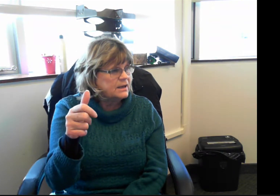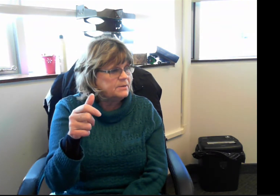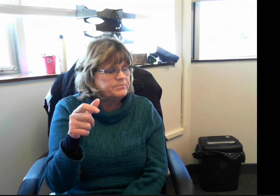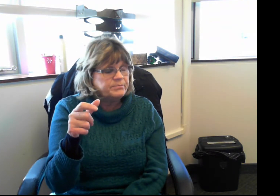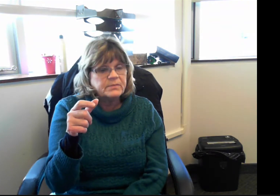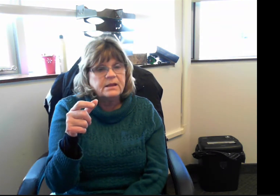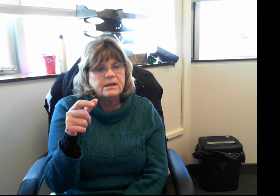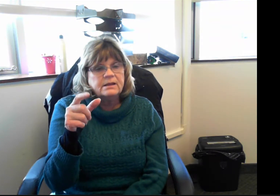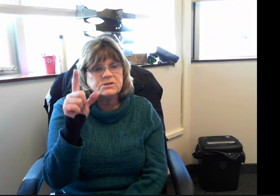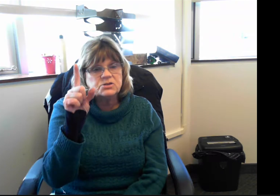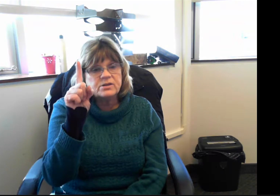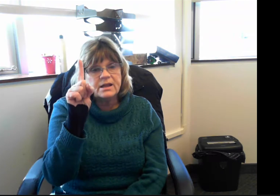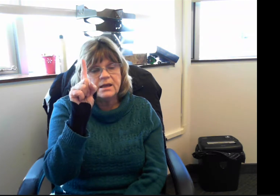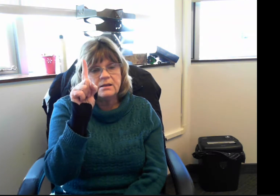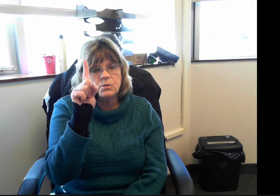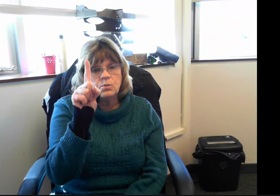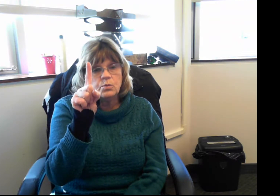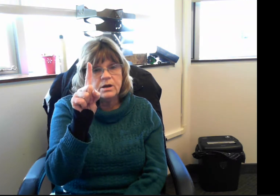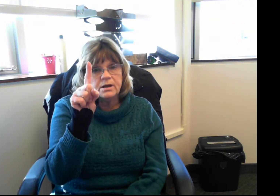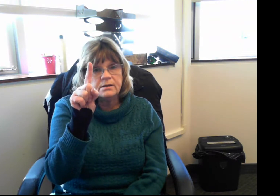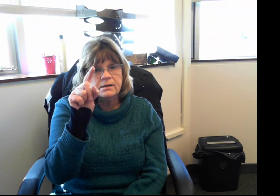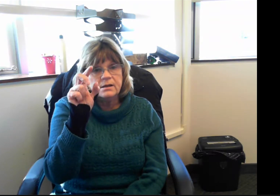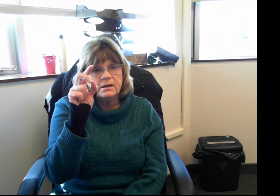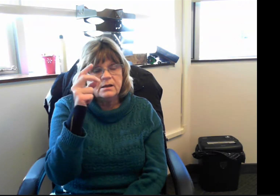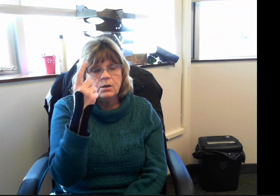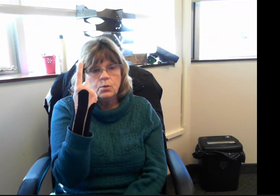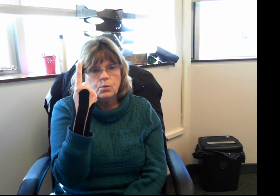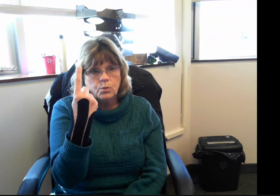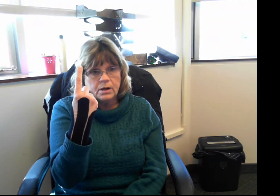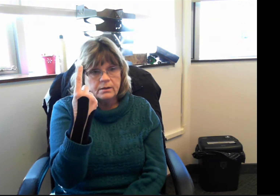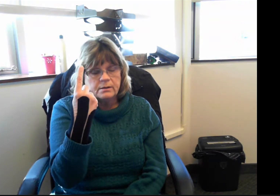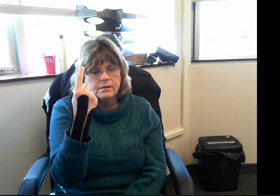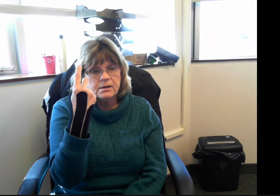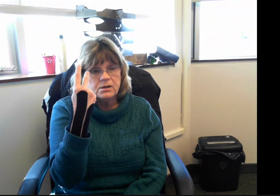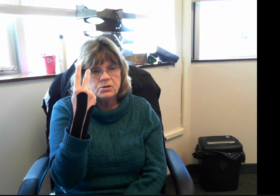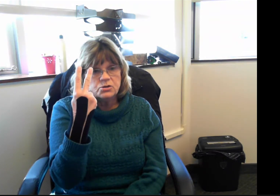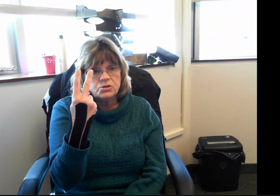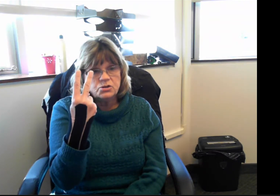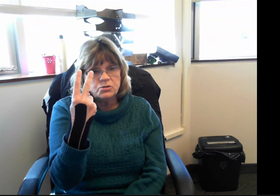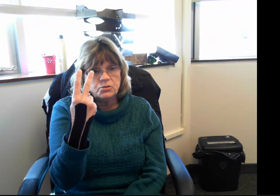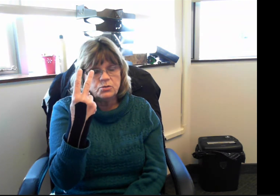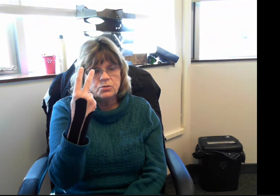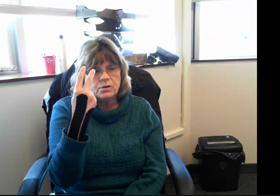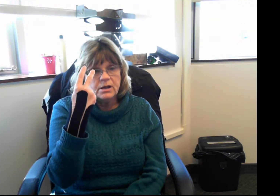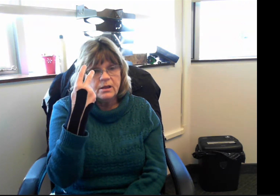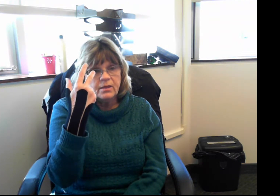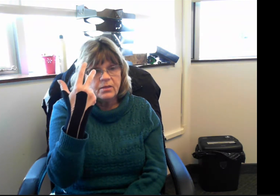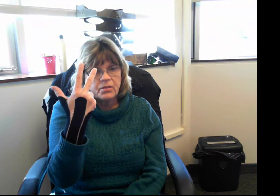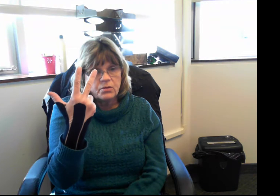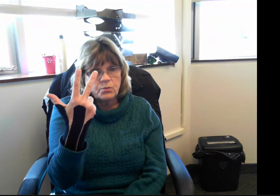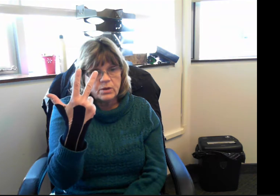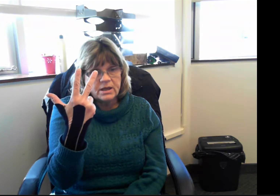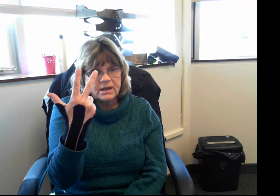Okay, let's do that again. 1, 1, 2,